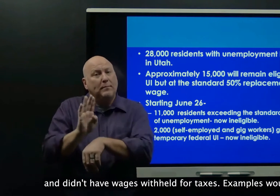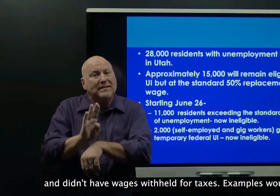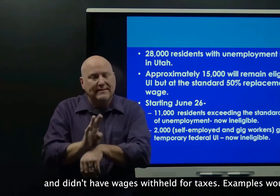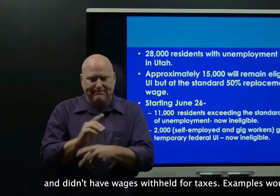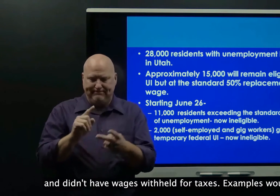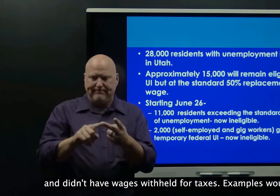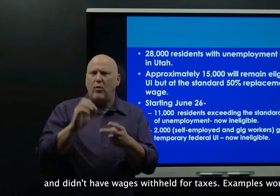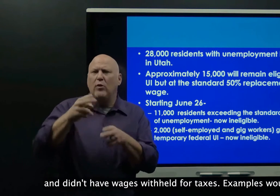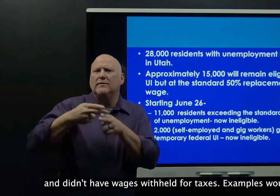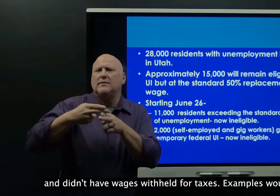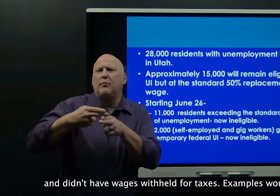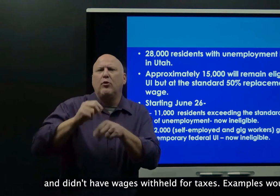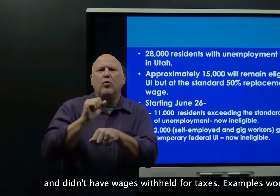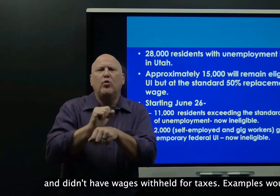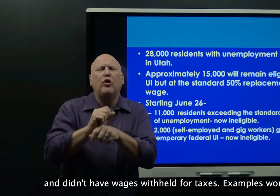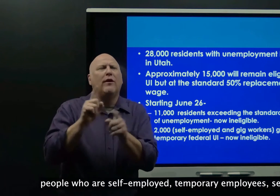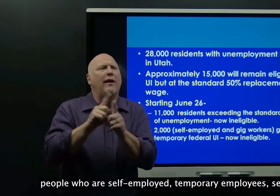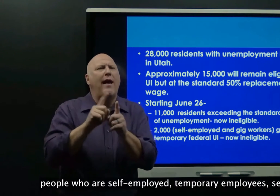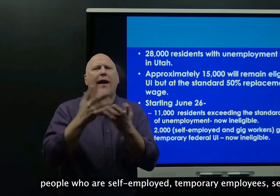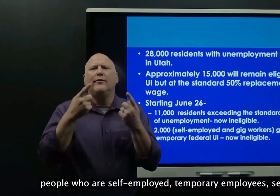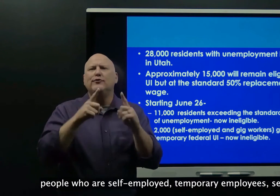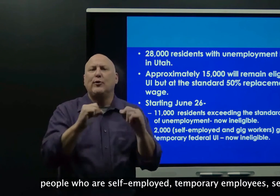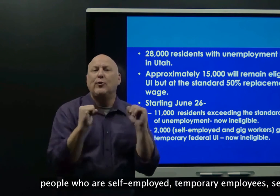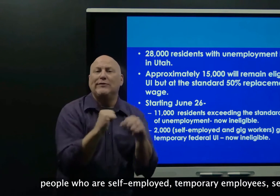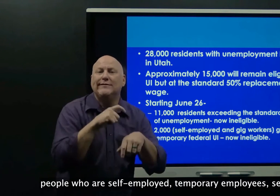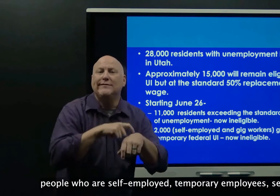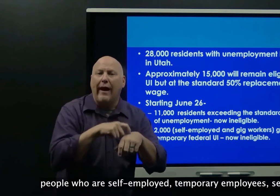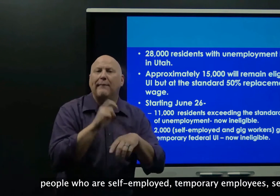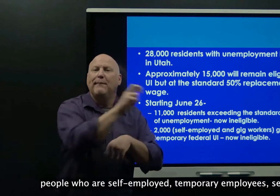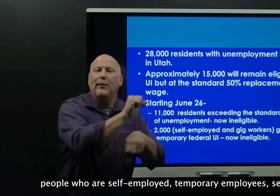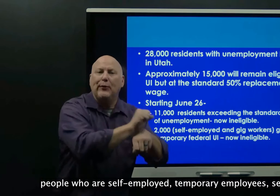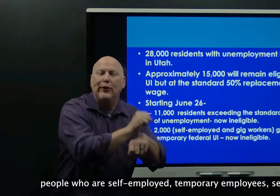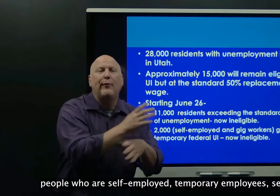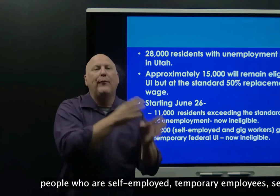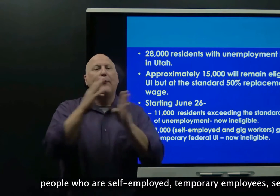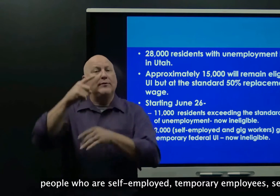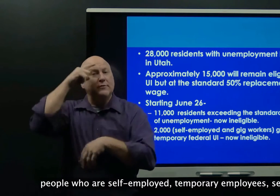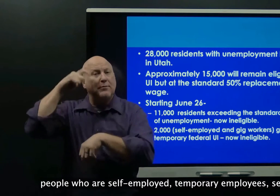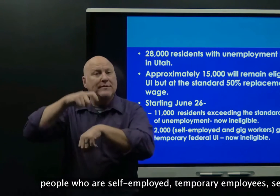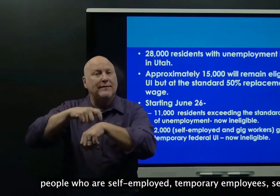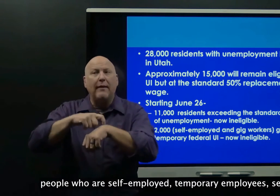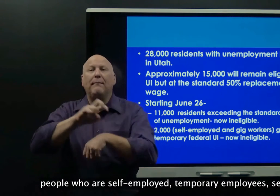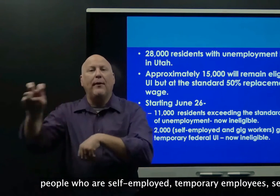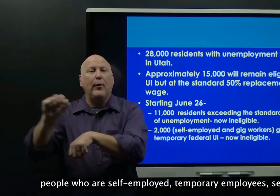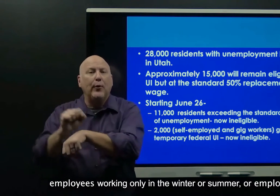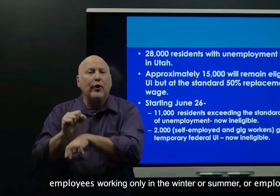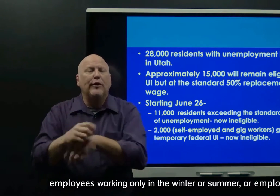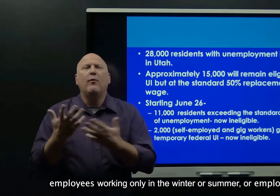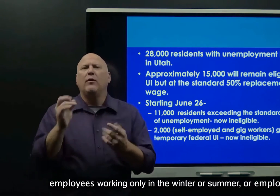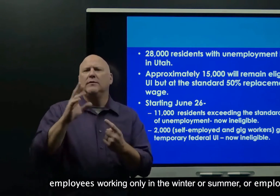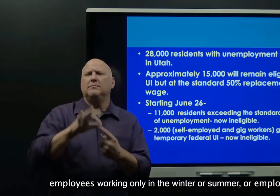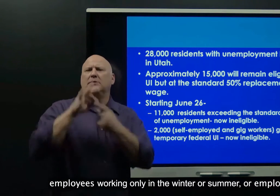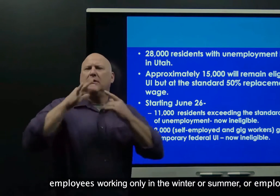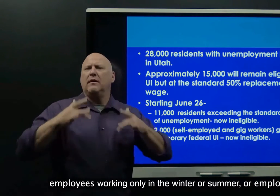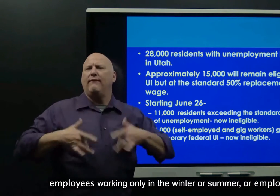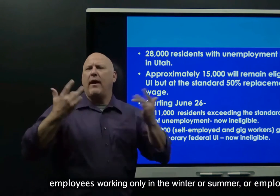taxes. Examples would be people who are self-employed, temporary employees, seasonal employees working only in the winter or